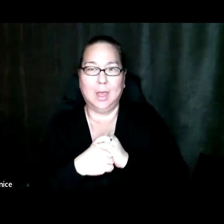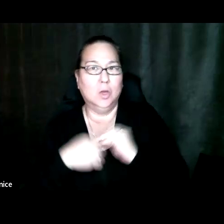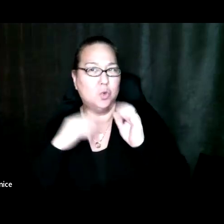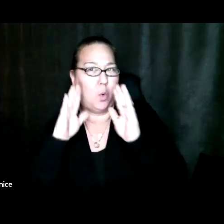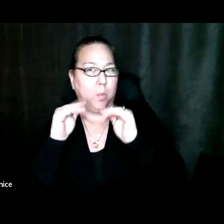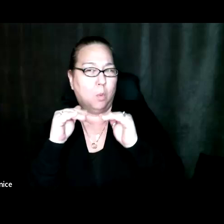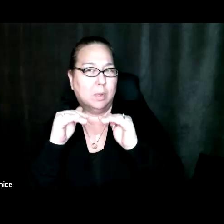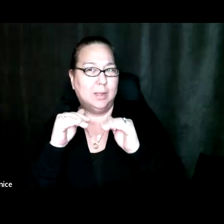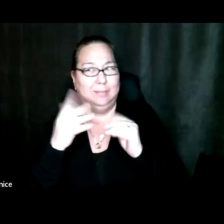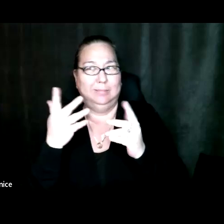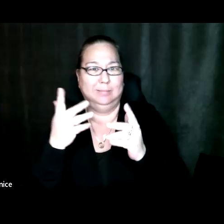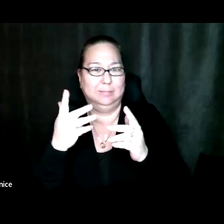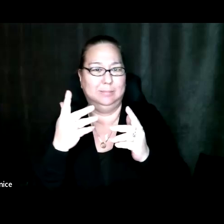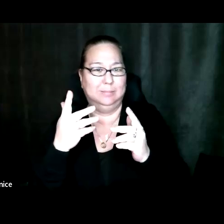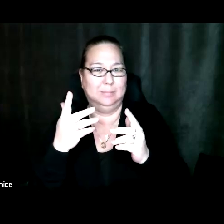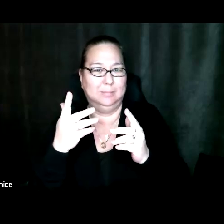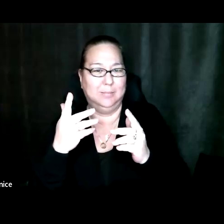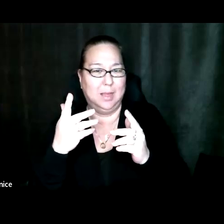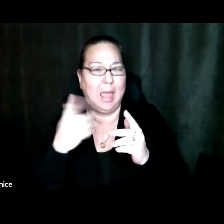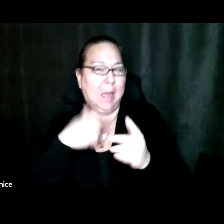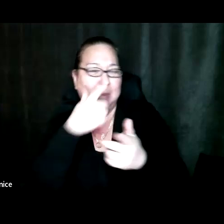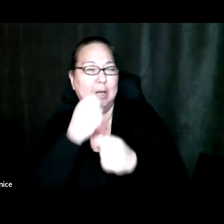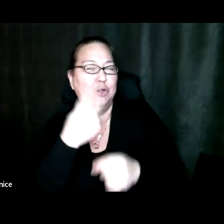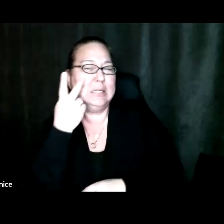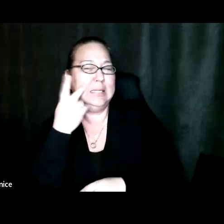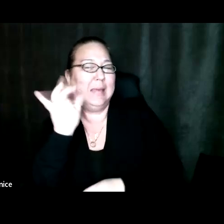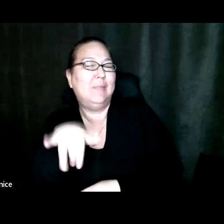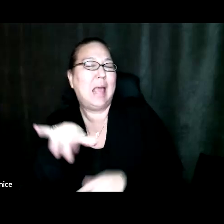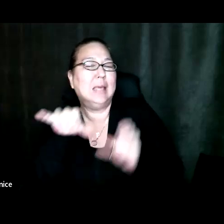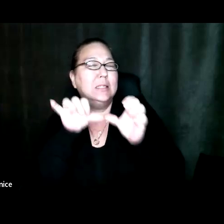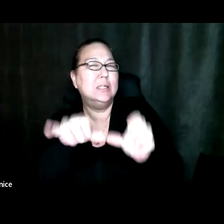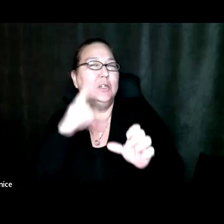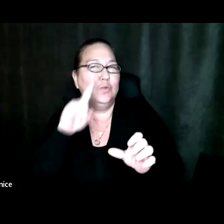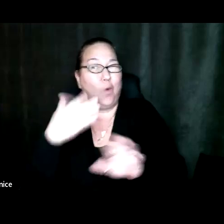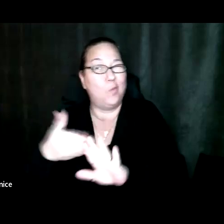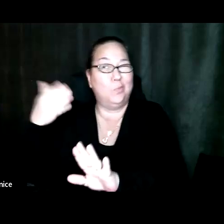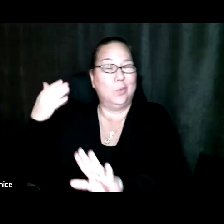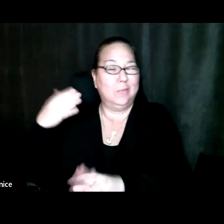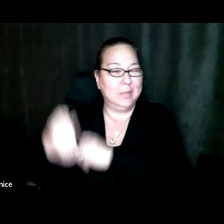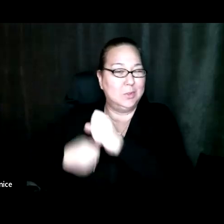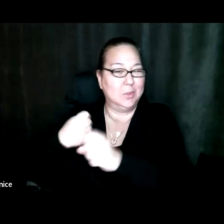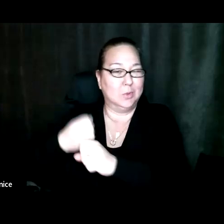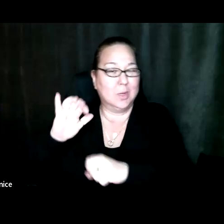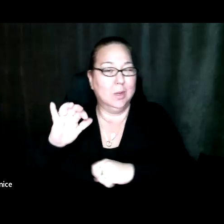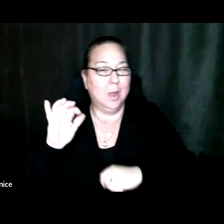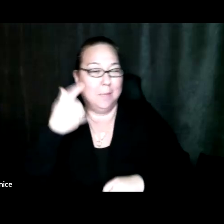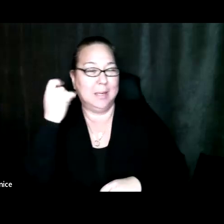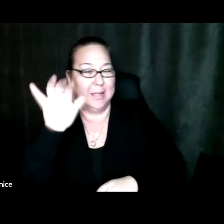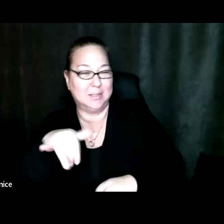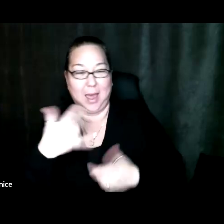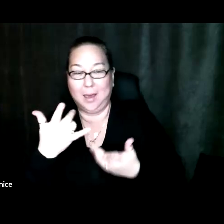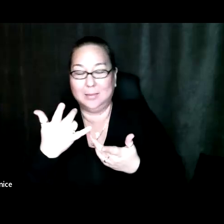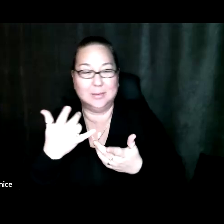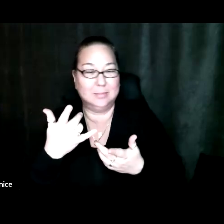previous years. Because one of the things you address on here is about our top performing students. Can the policy ensure that top performing students in the